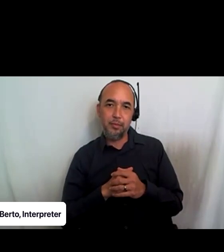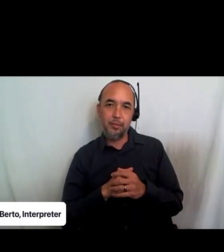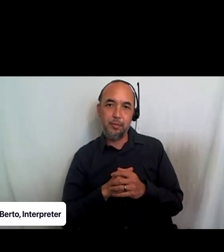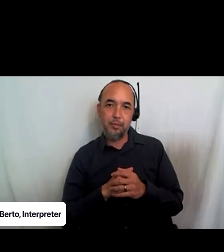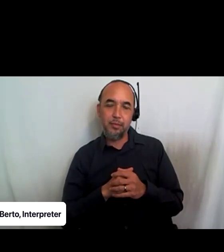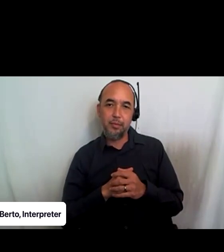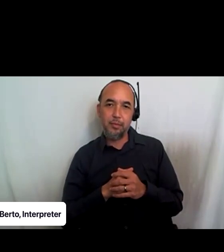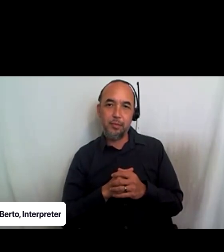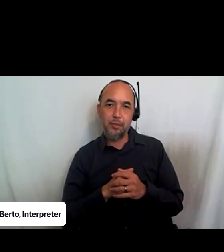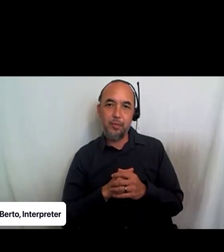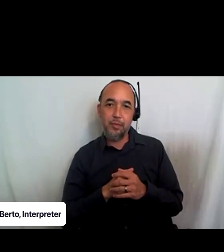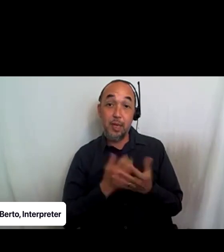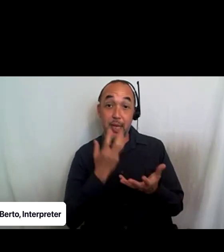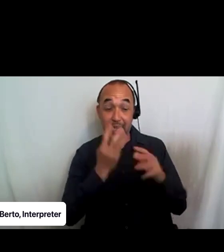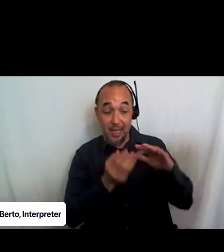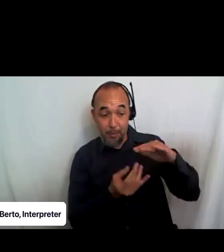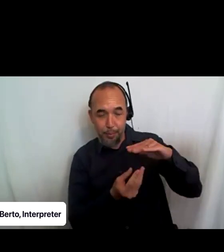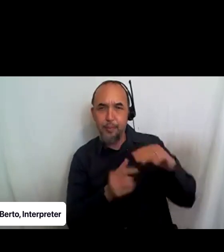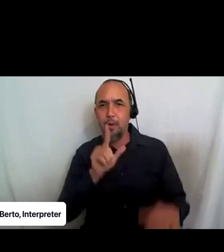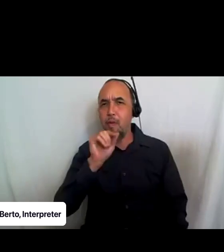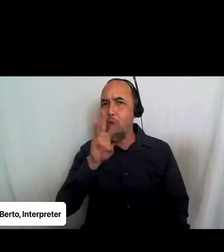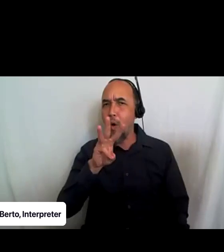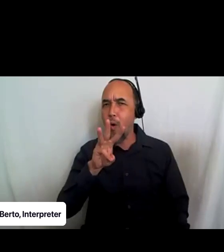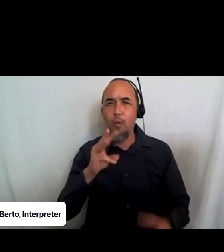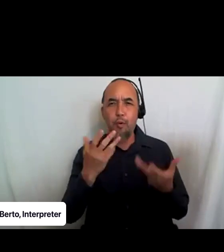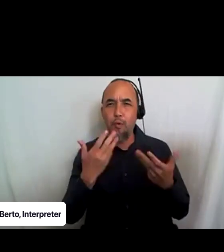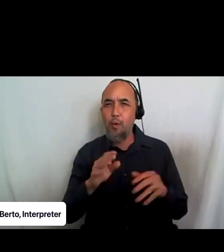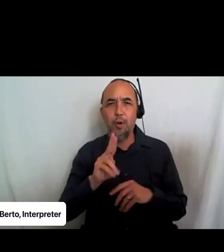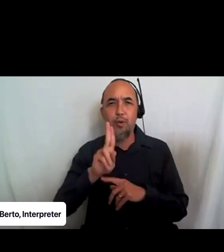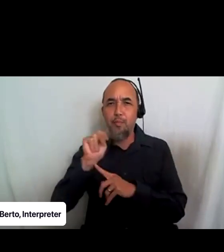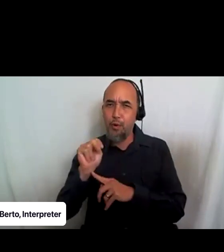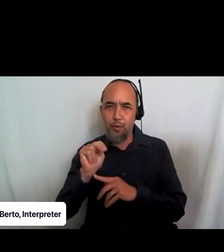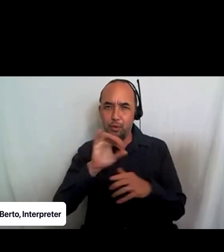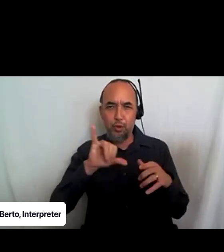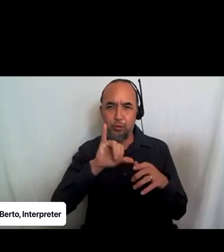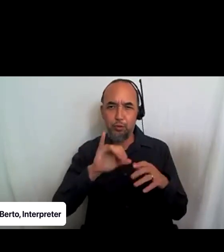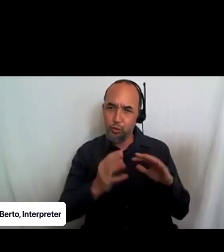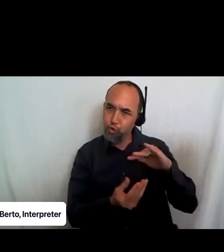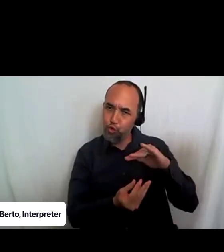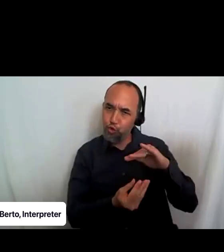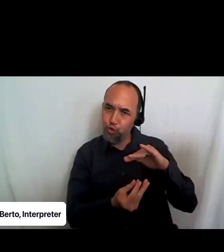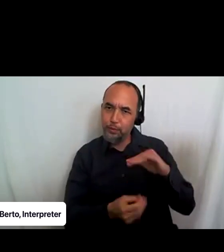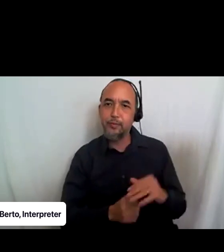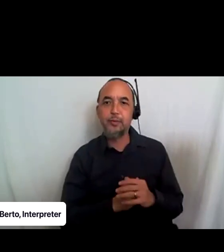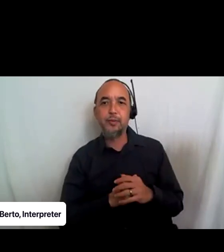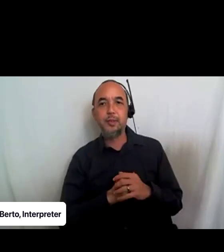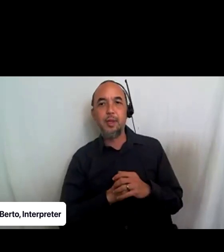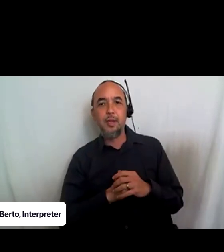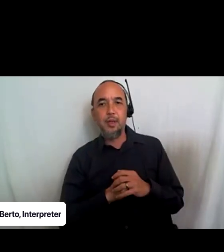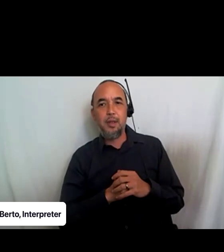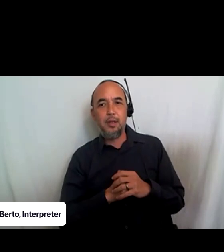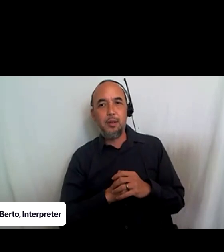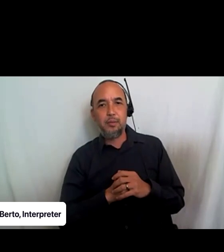Your heat should be on low so it doesn't keep burning the bechamel roux at this point. So nice and